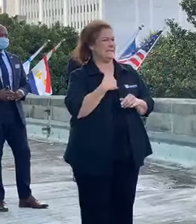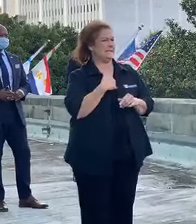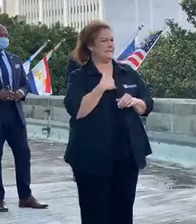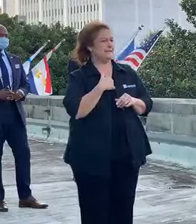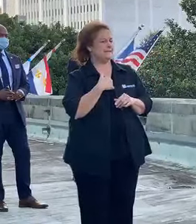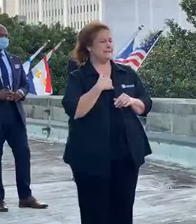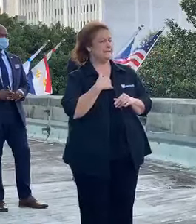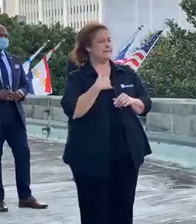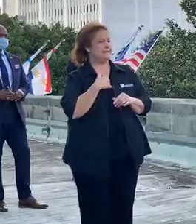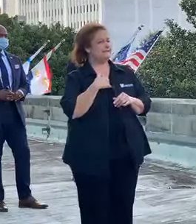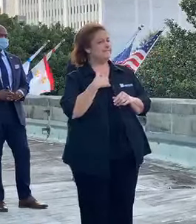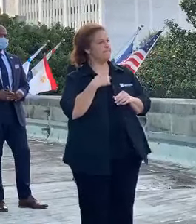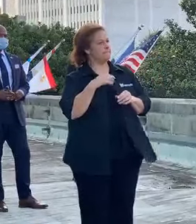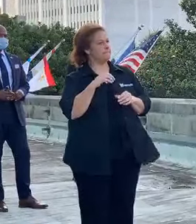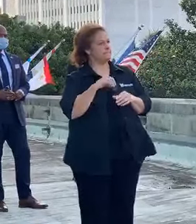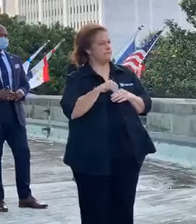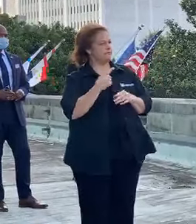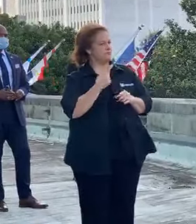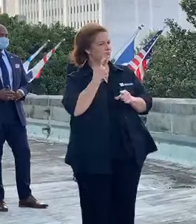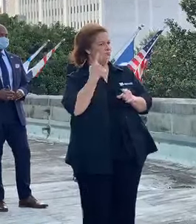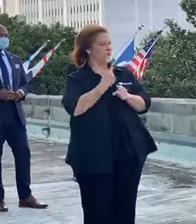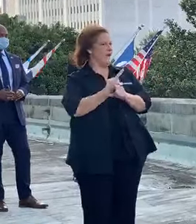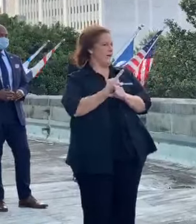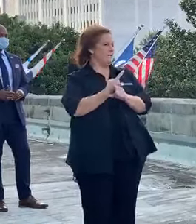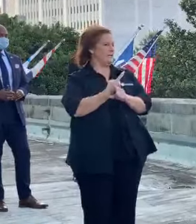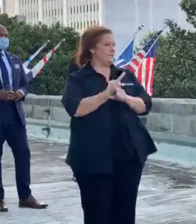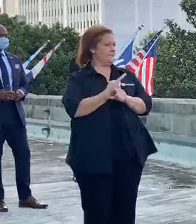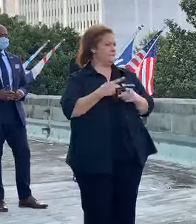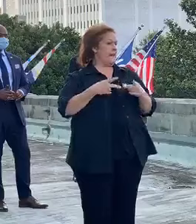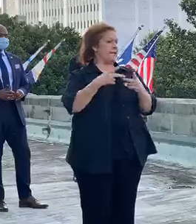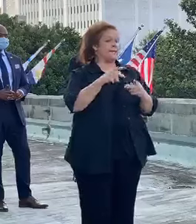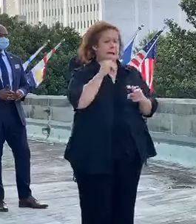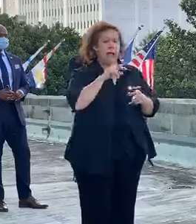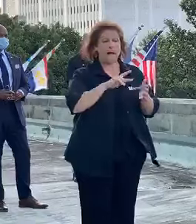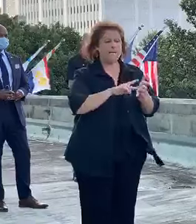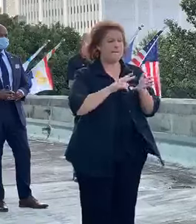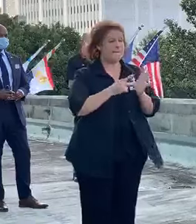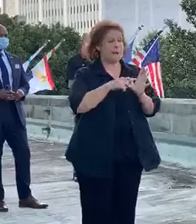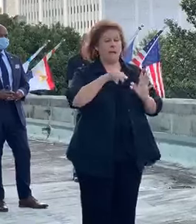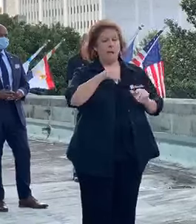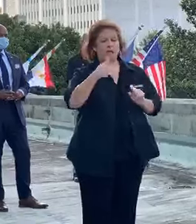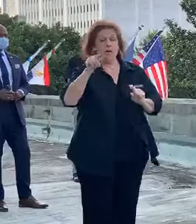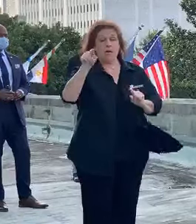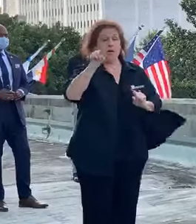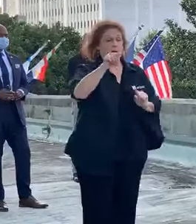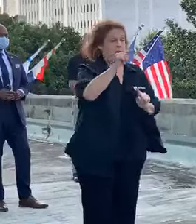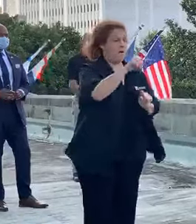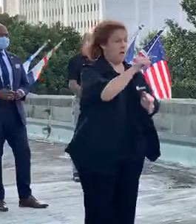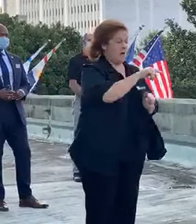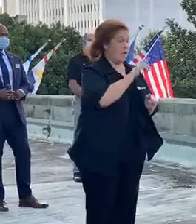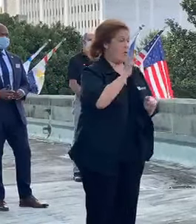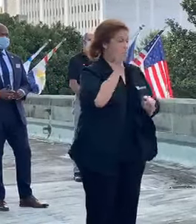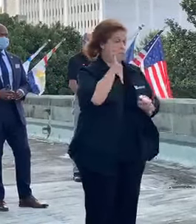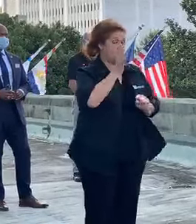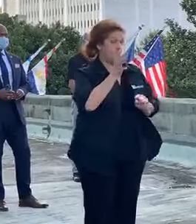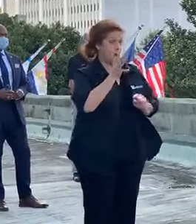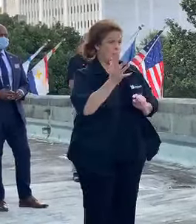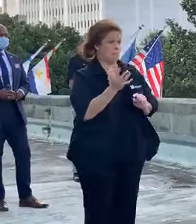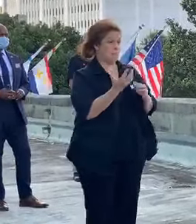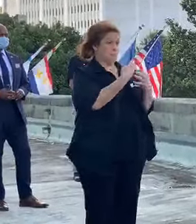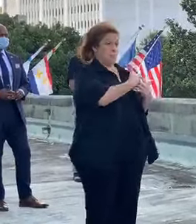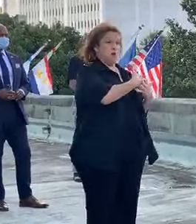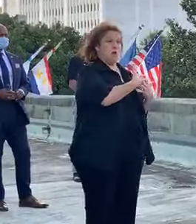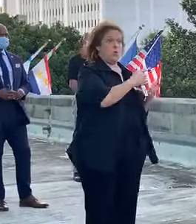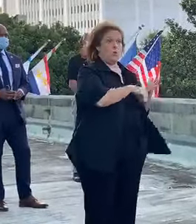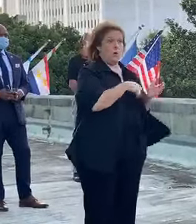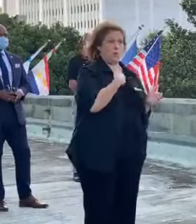together. Now, that doesn't mean that my parish presidents and other parishes will be aligned with what we've presented